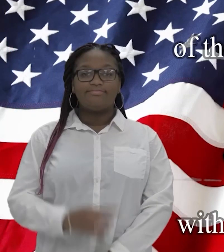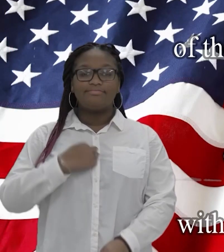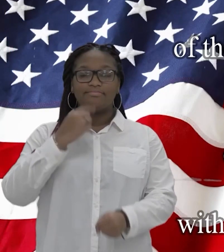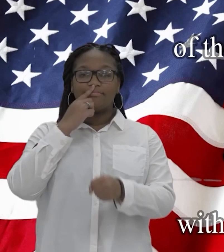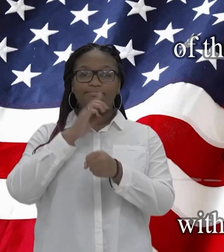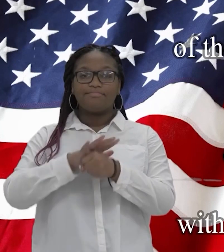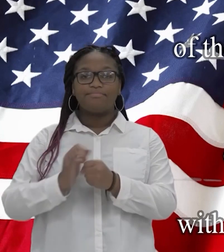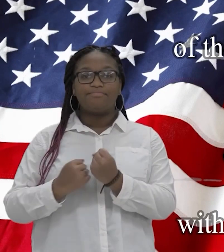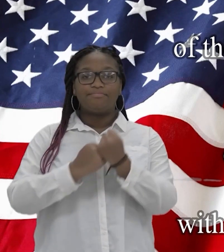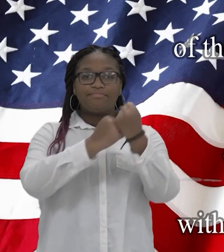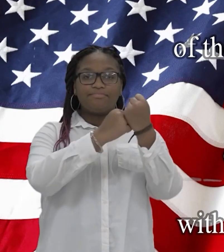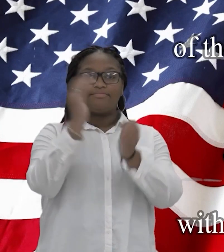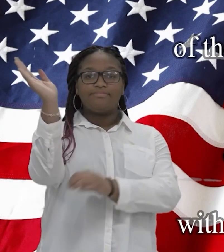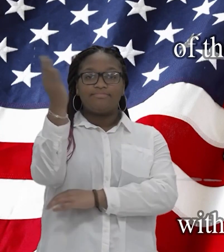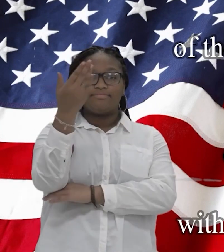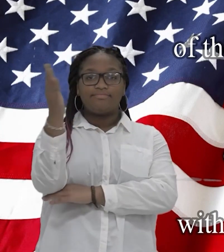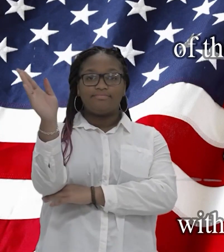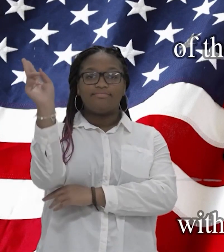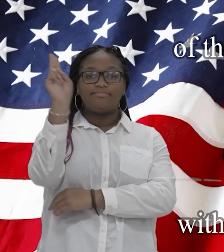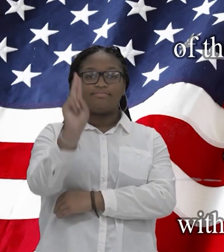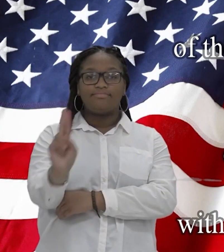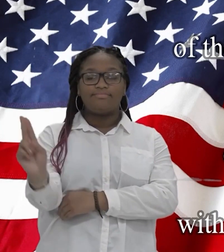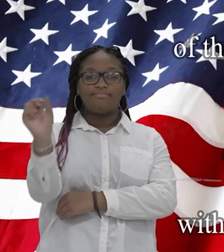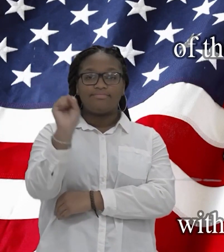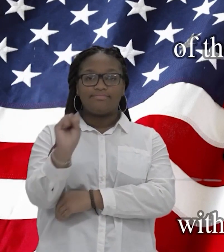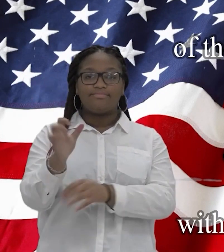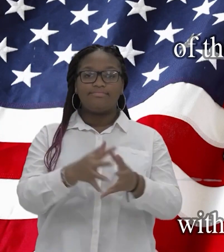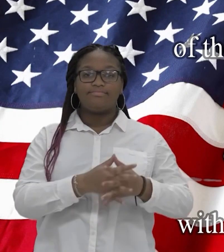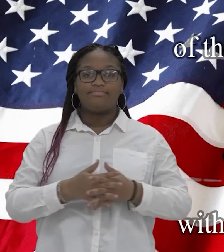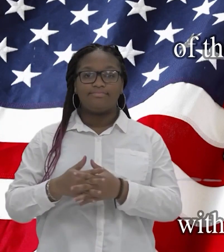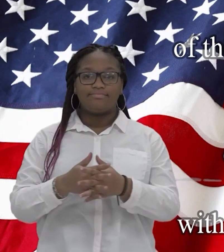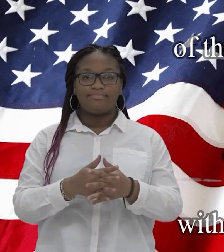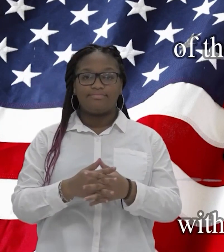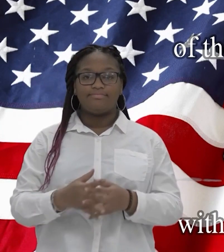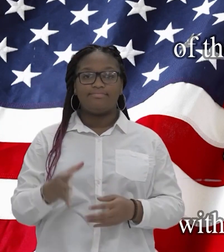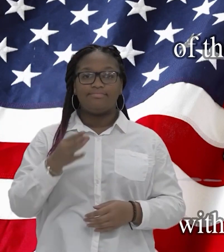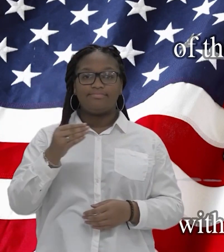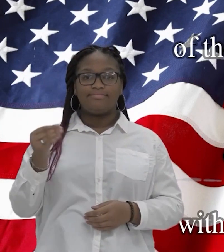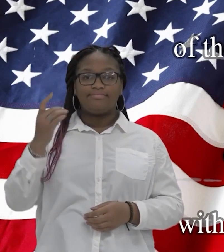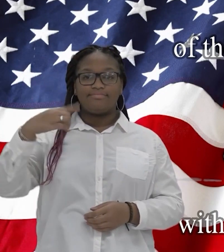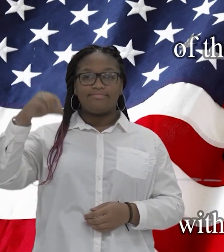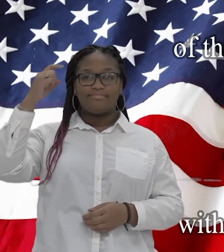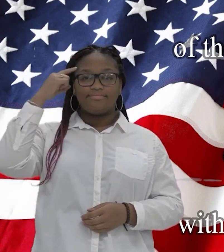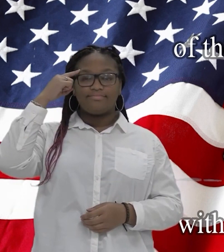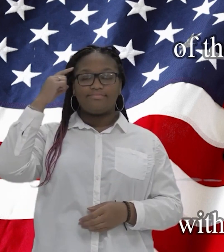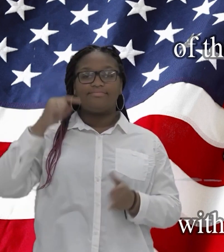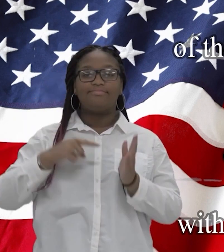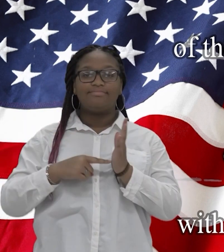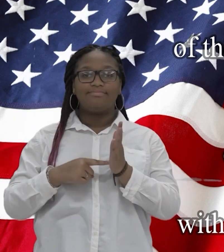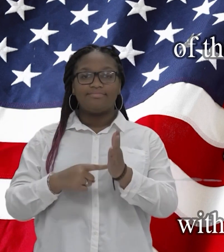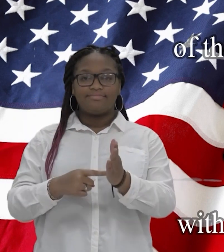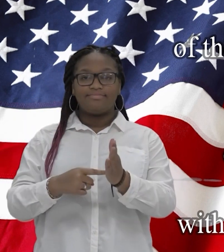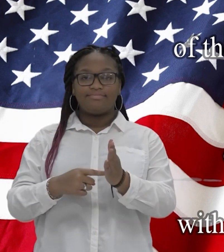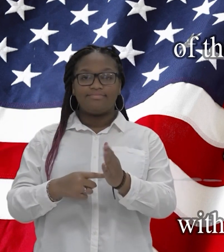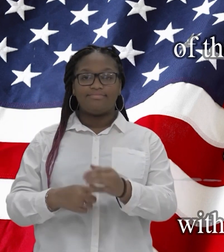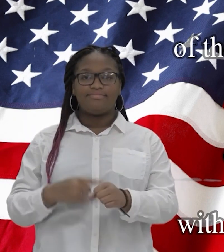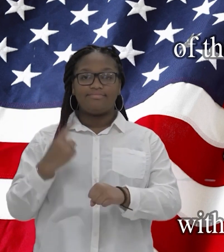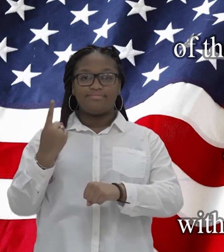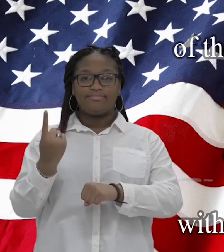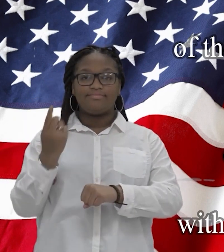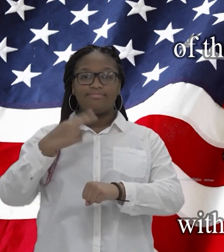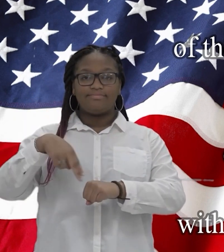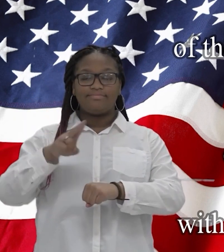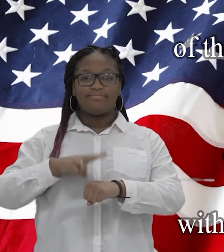I pledge allegiance to the flag of the United States of America and to the republic for which it